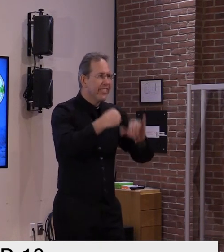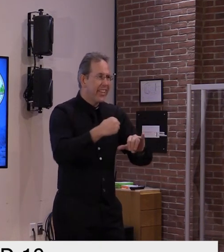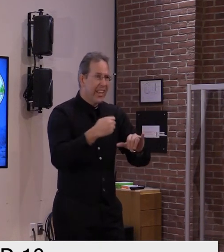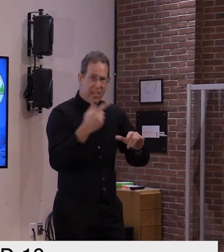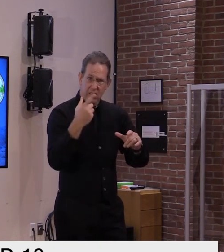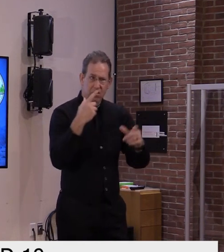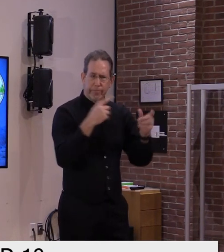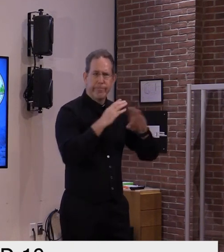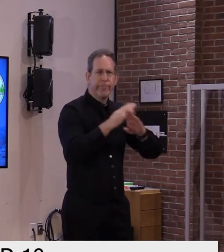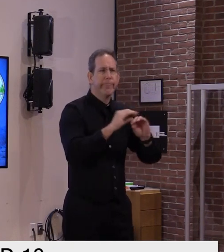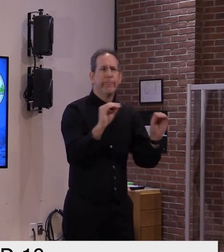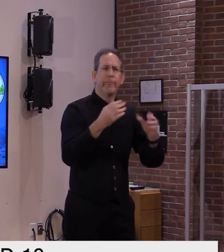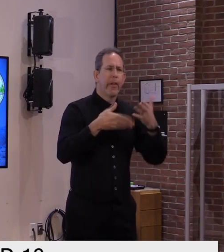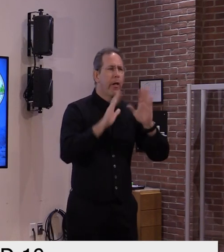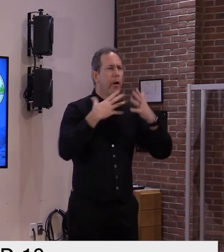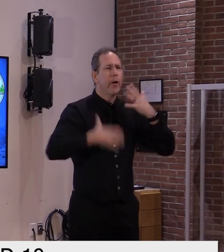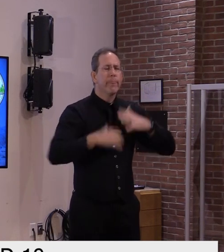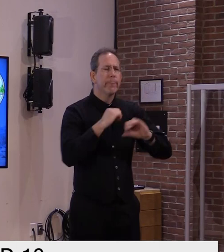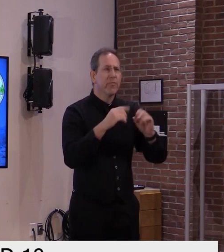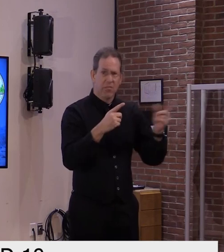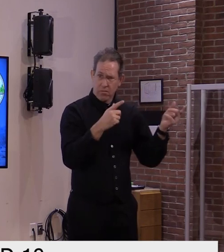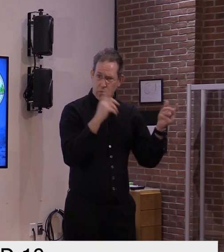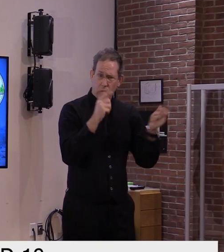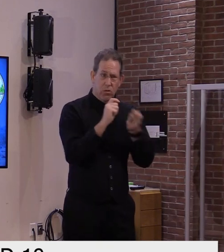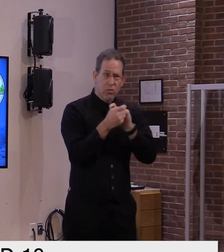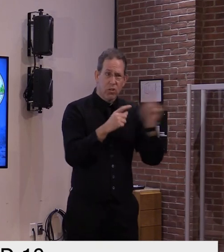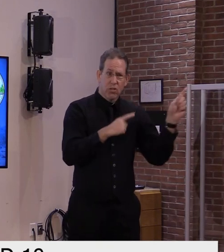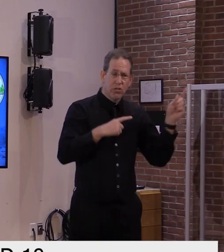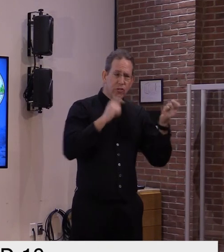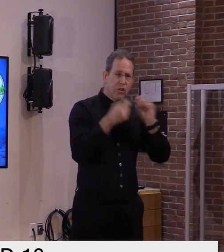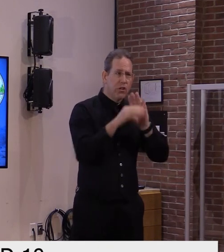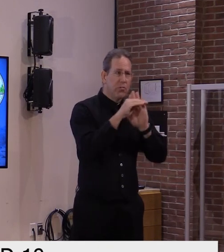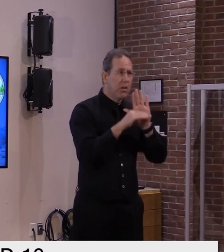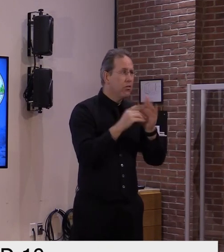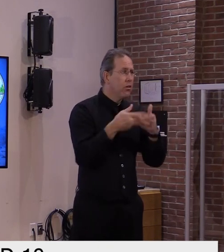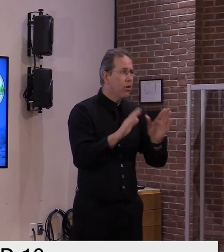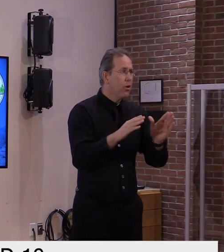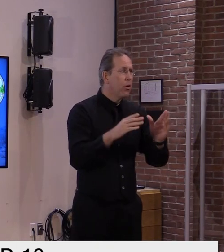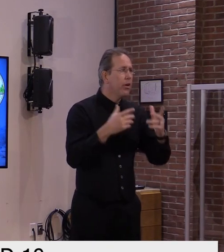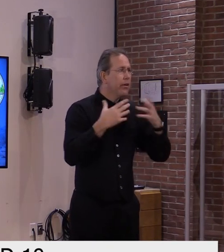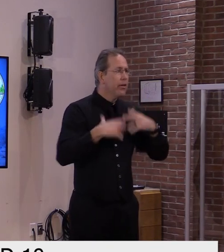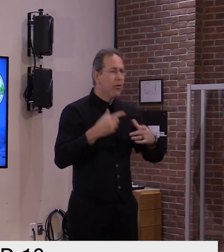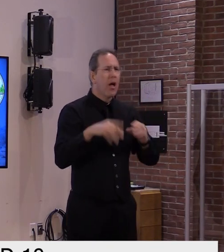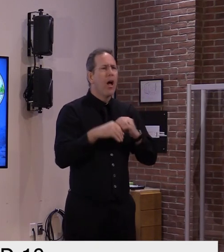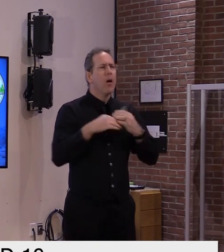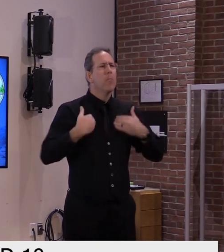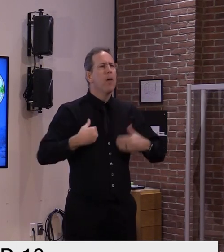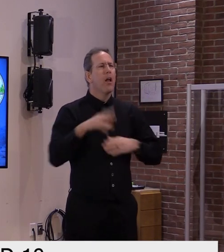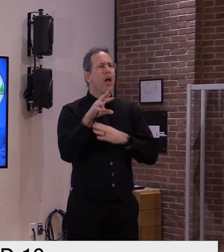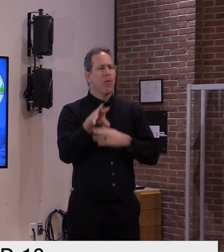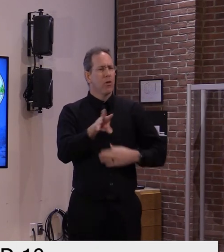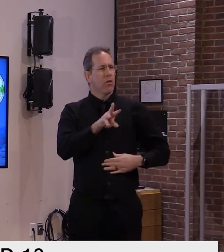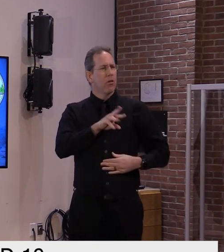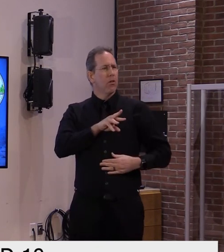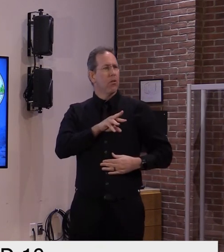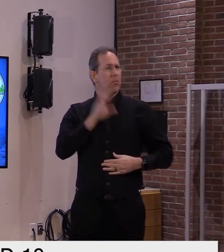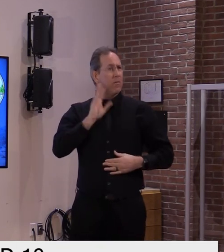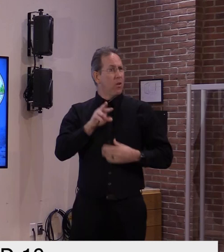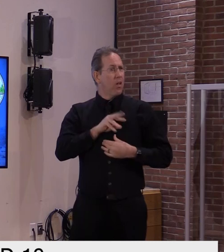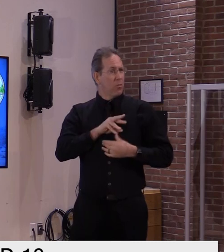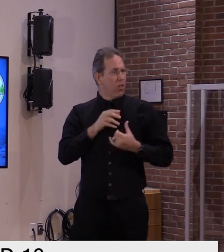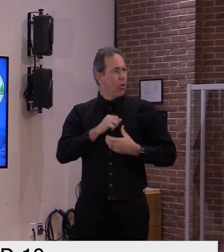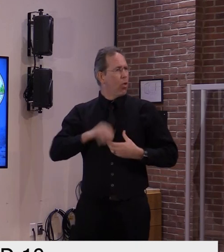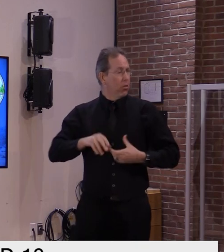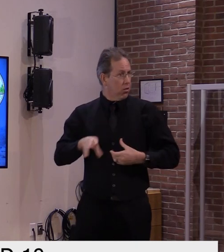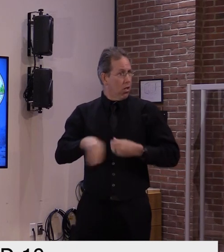We're reviewing body cameras, and we'll be presenting our budget next week or the week after.